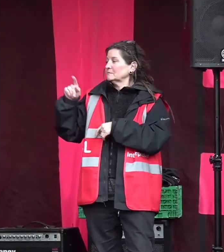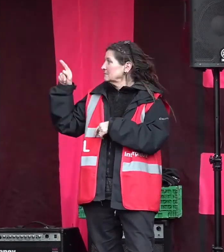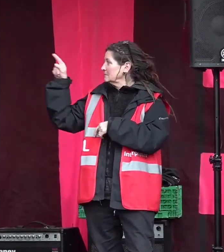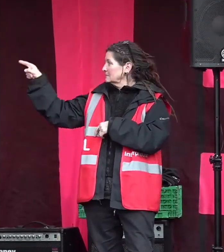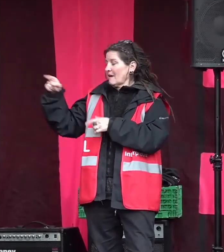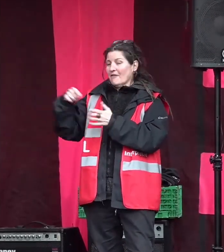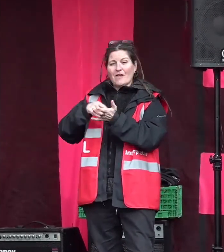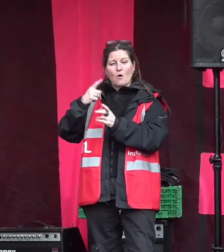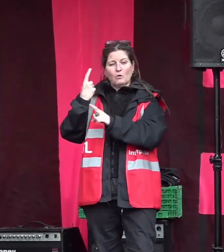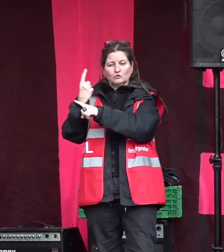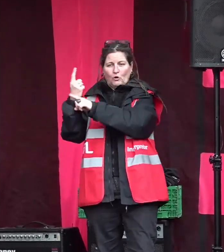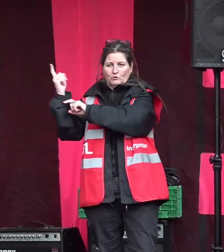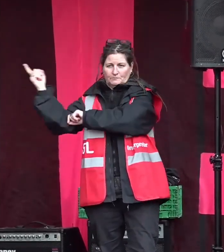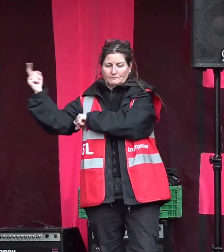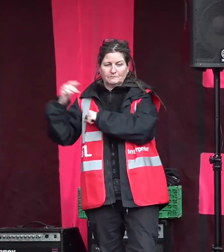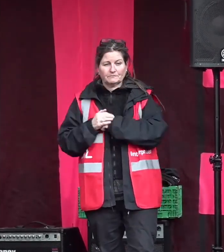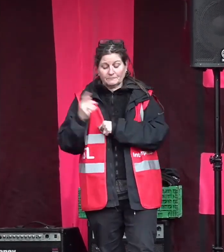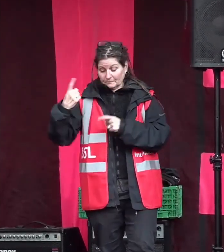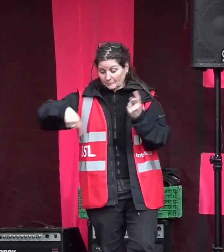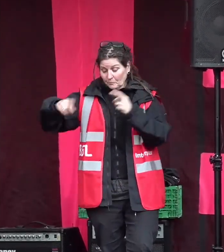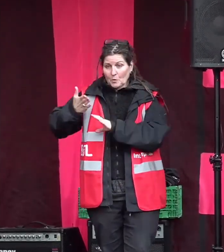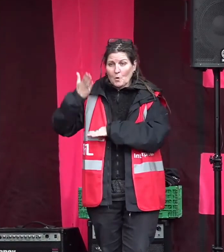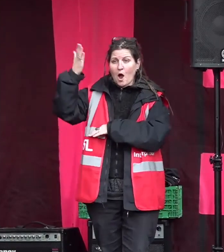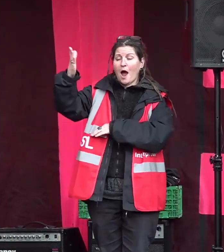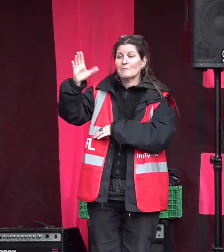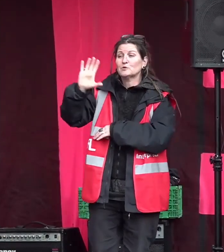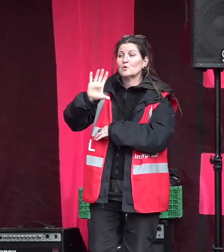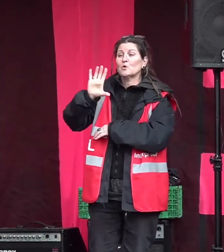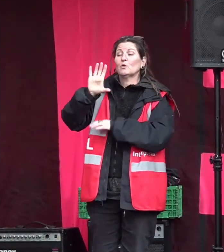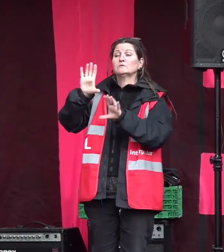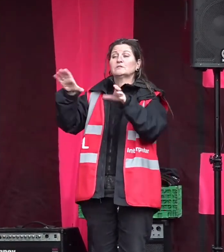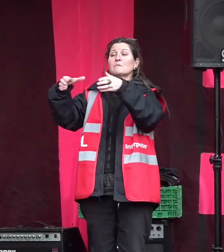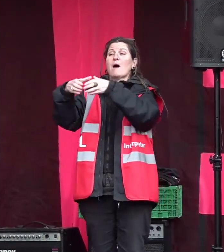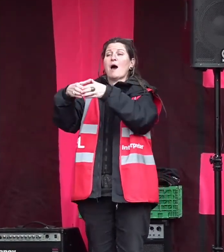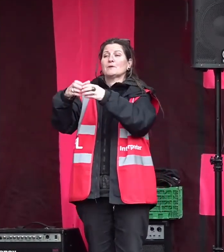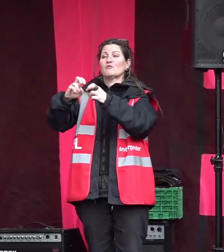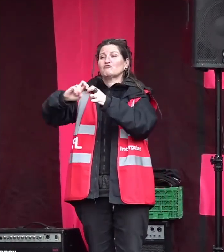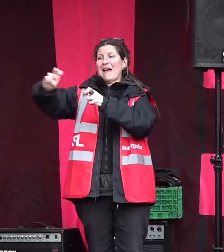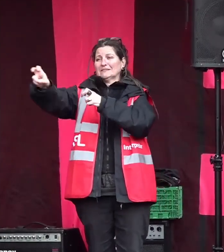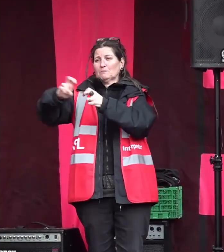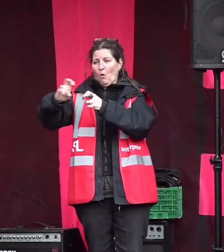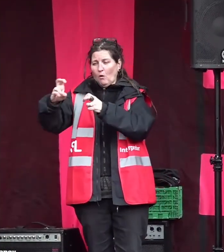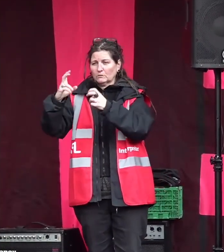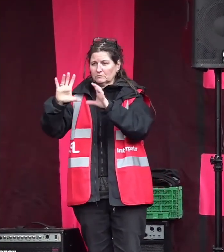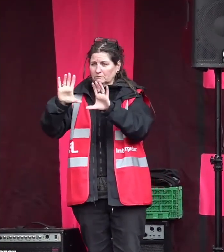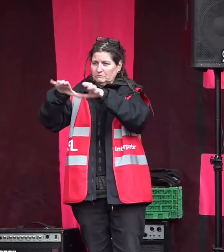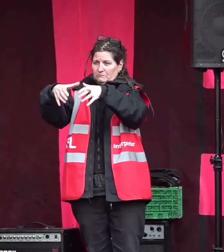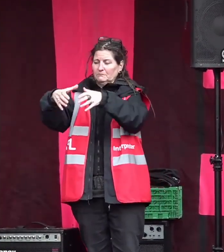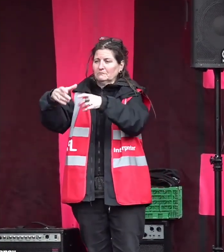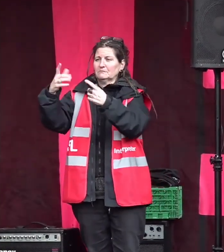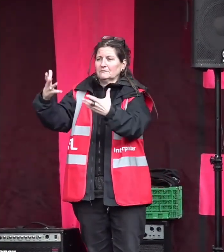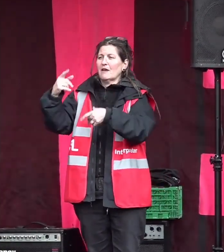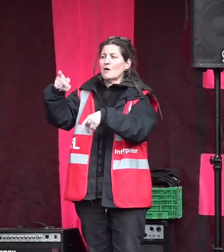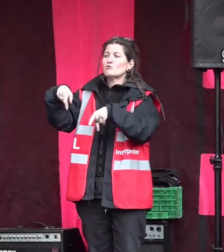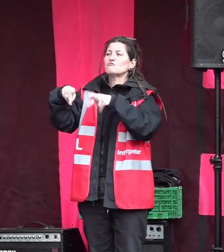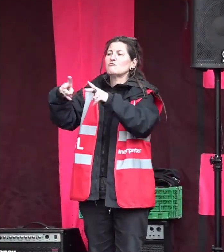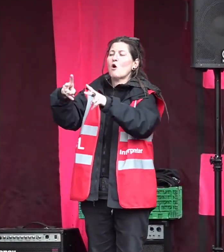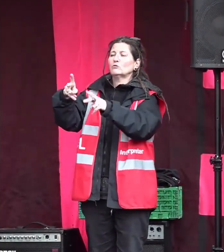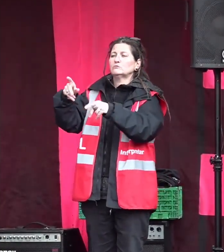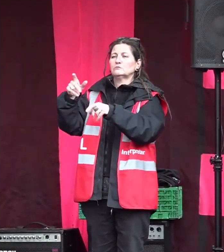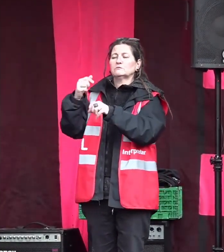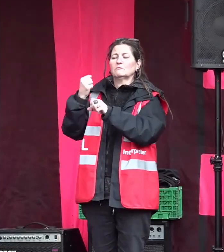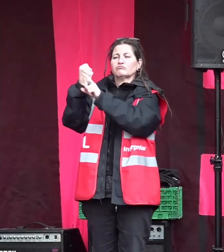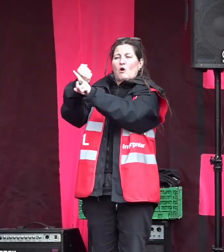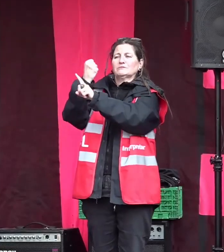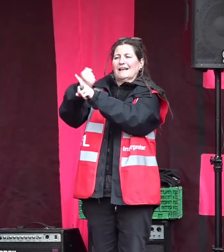So yeah, we went up to the Department of Transport today, and there was the road protest picket there